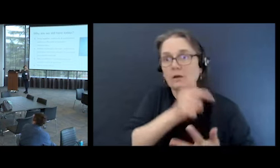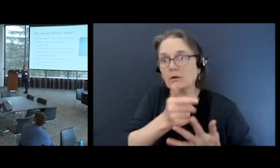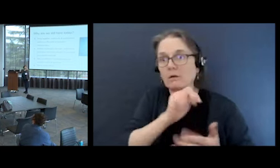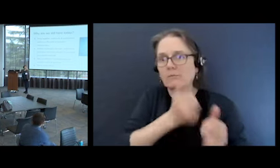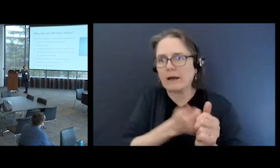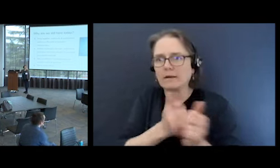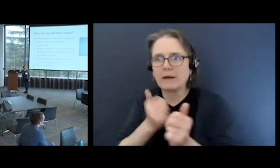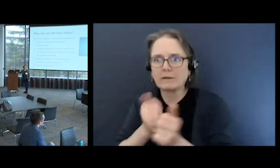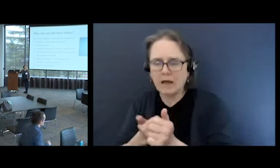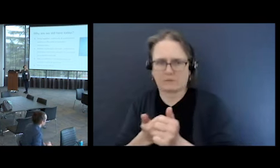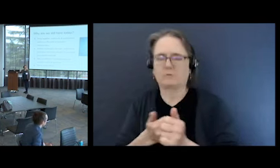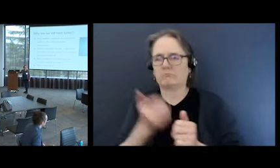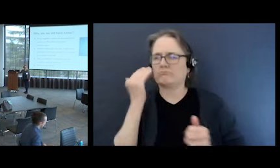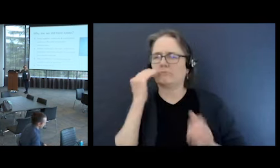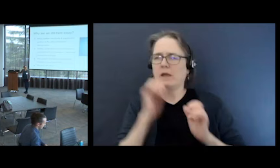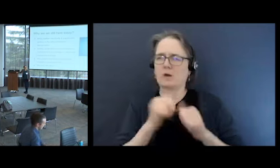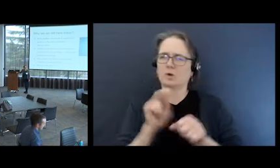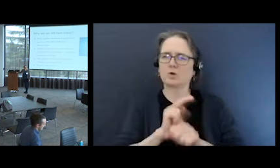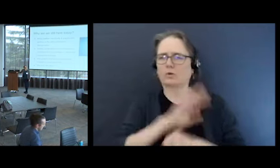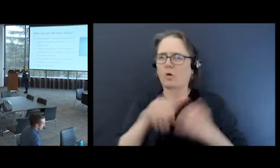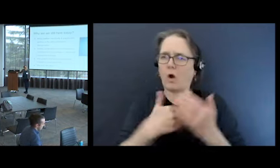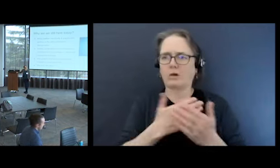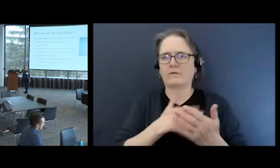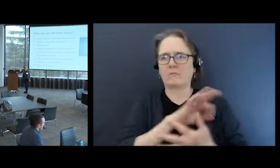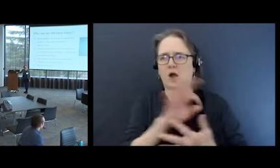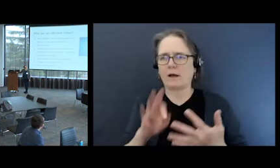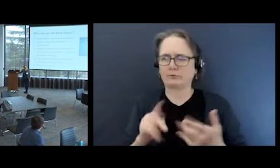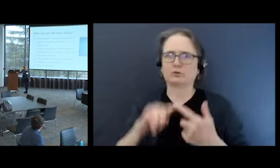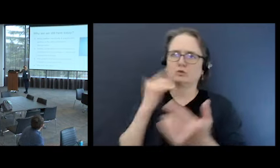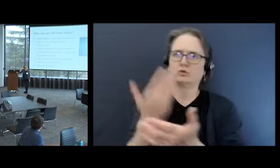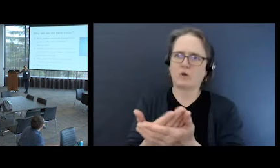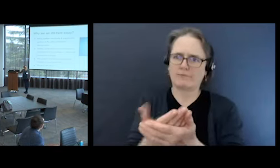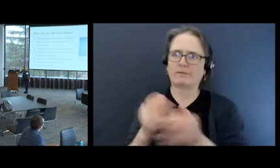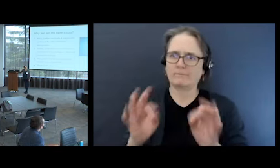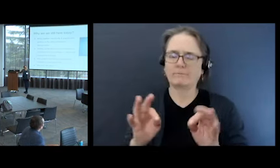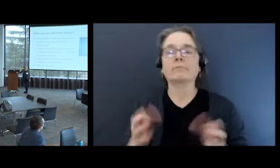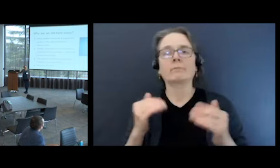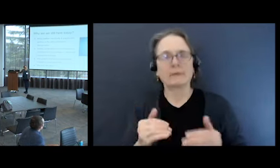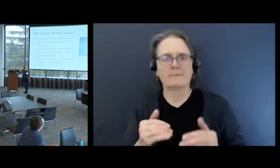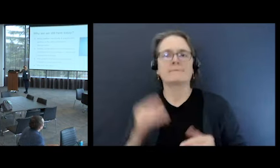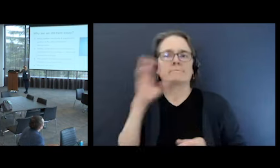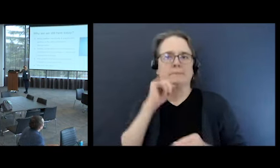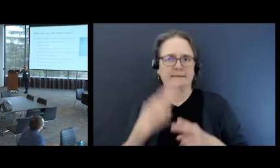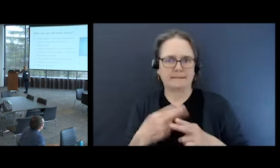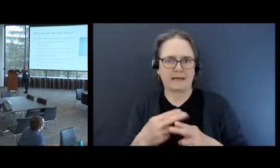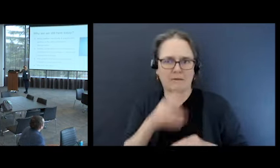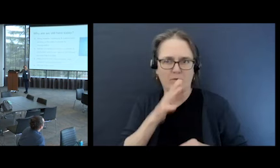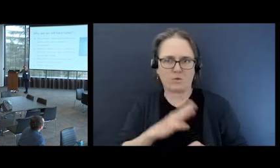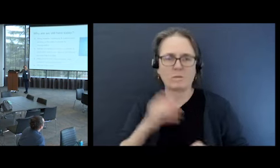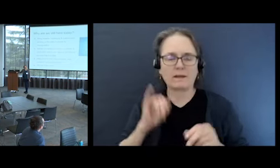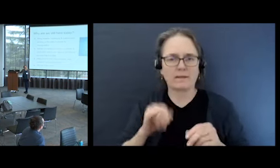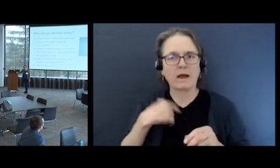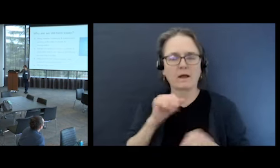Hi, I'm Laura, and I am the program manager for Find a Ride, a one-call, one-click website and system